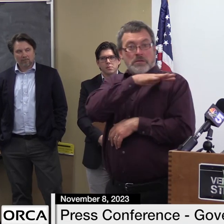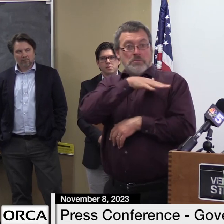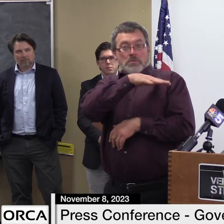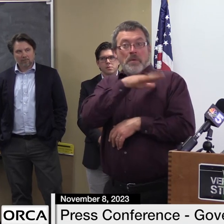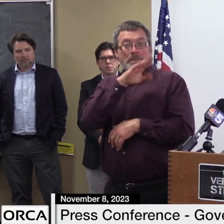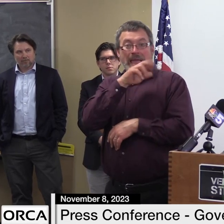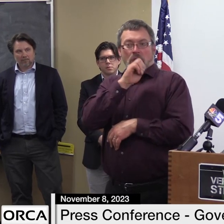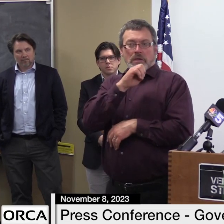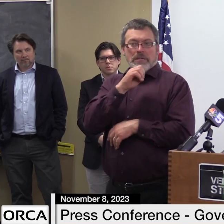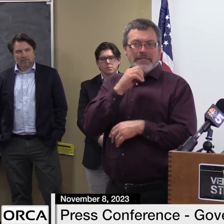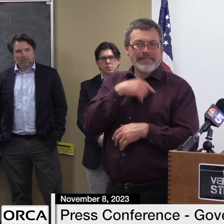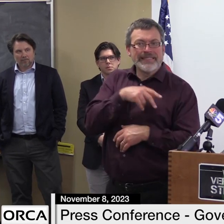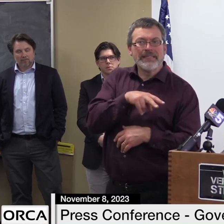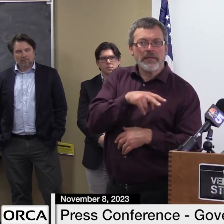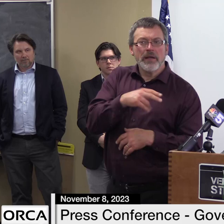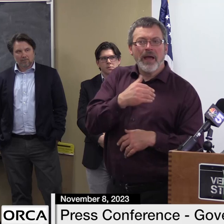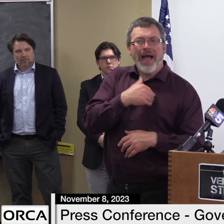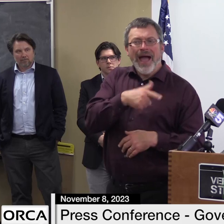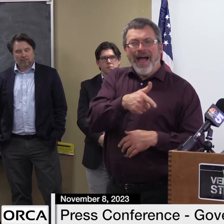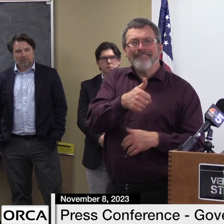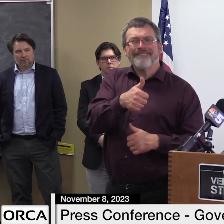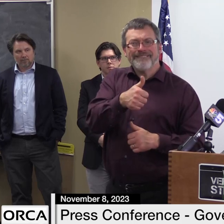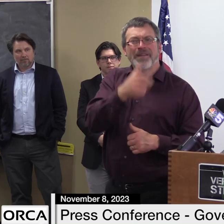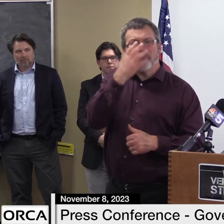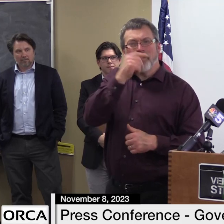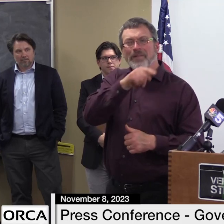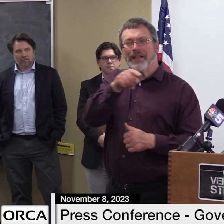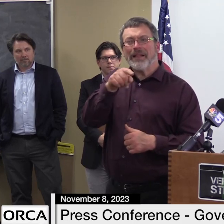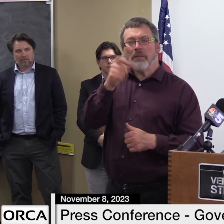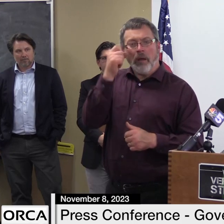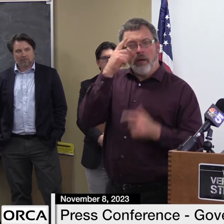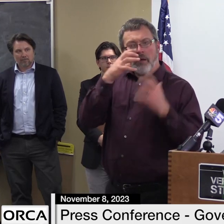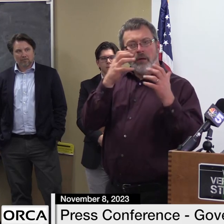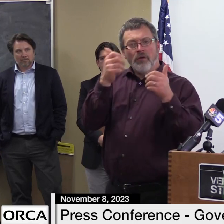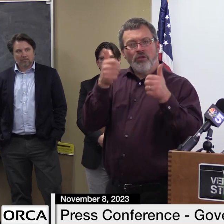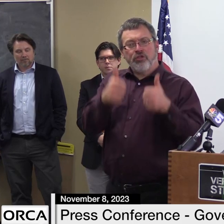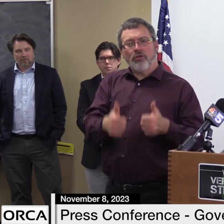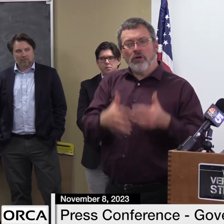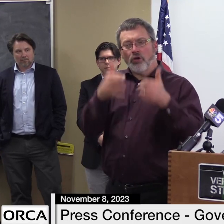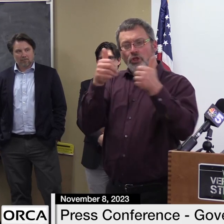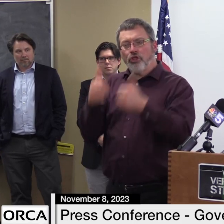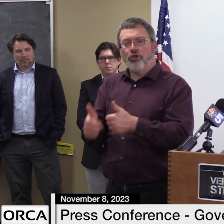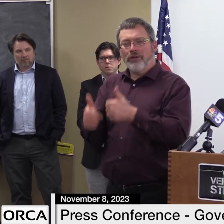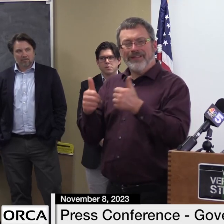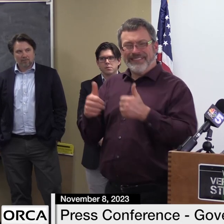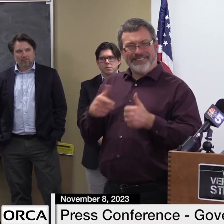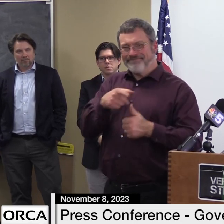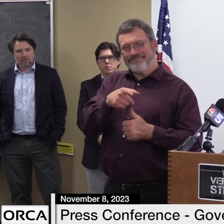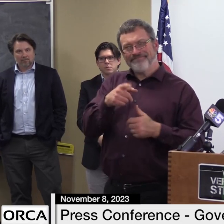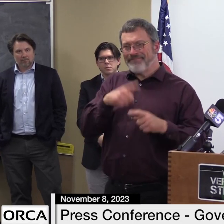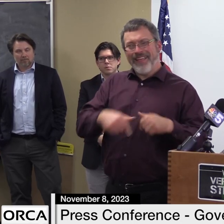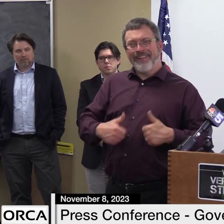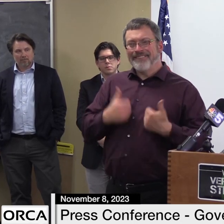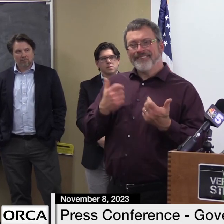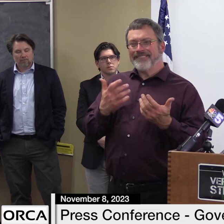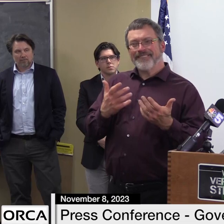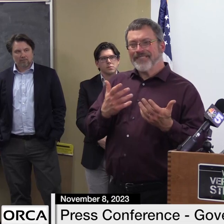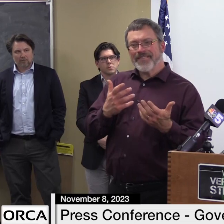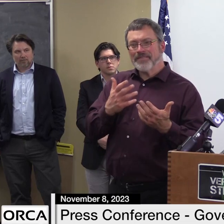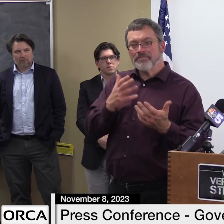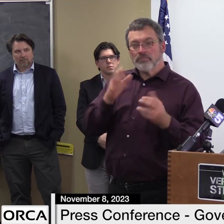see some of the beautiful homes that are there that are dilapidated Victorian homes and so forth that are no longer housing